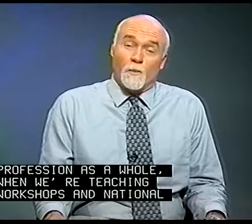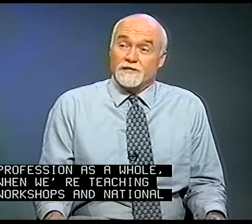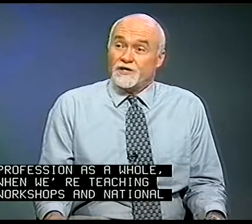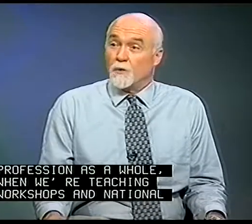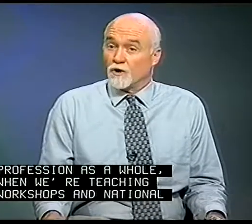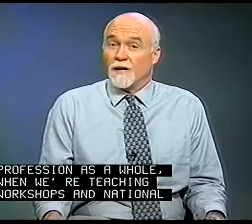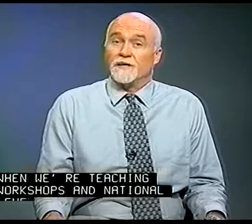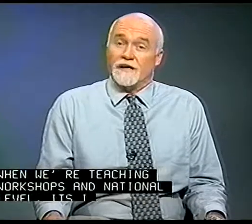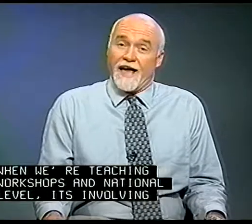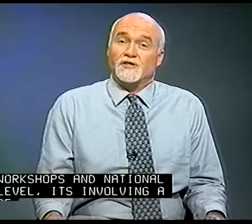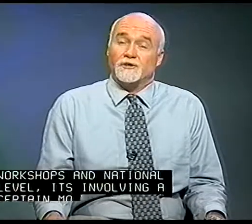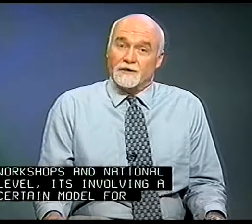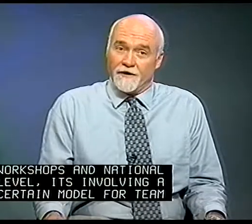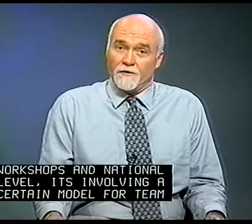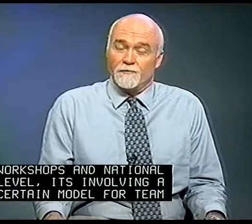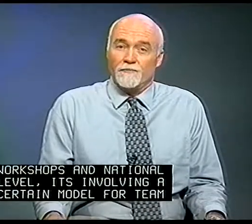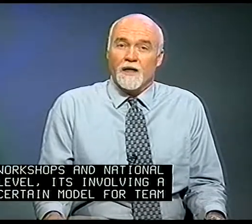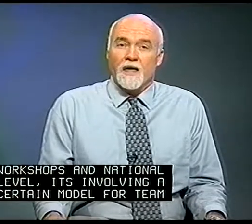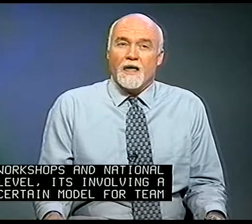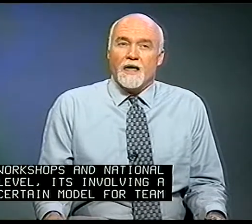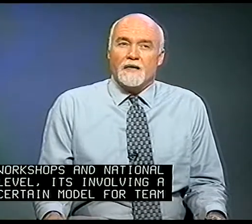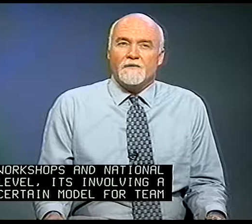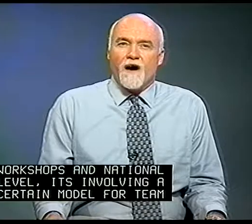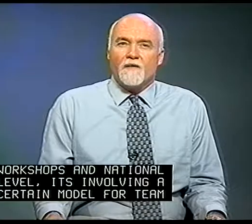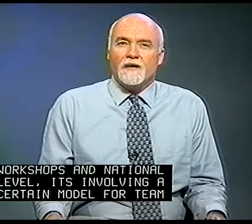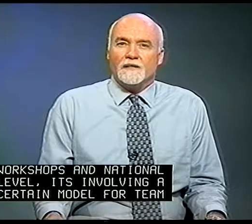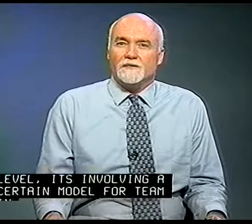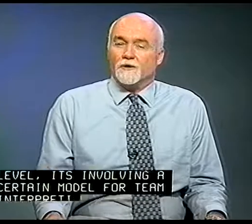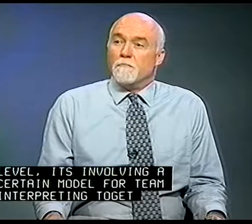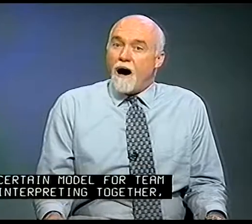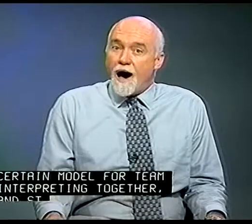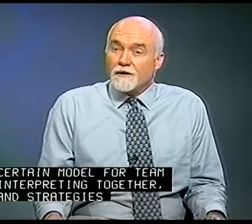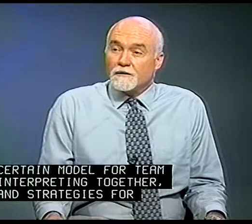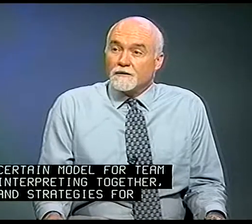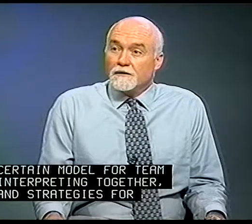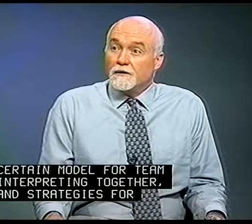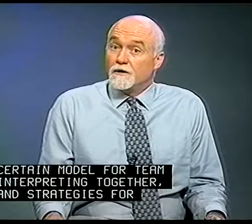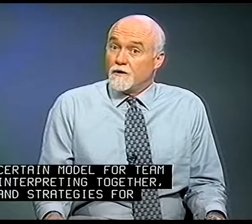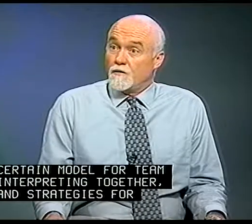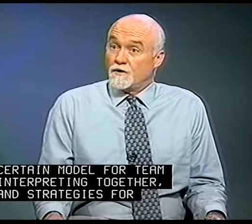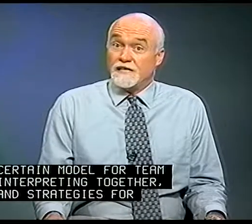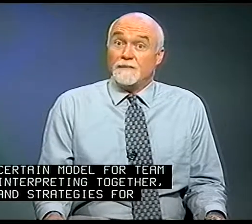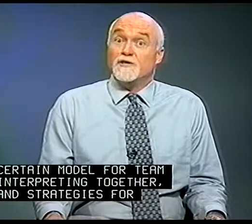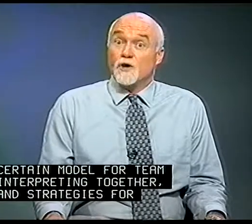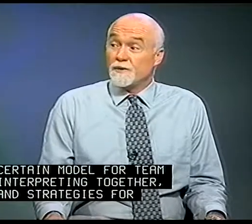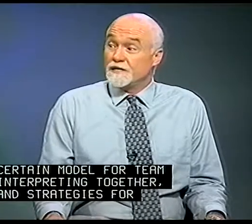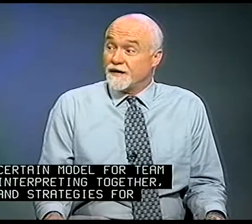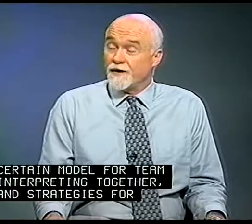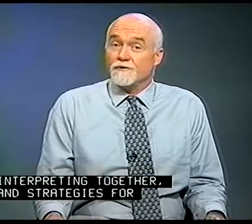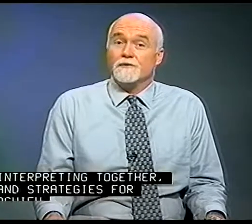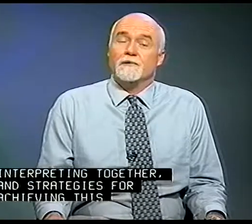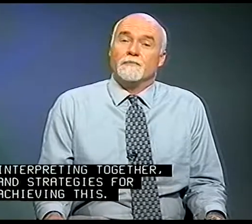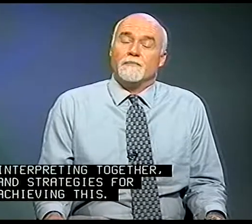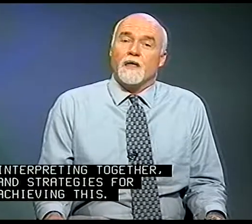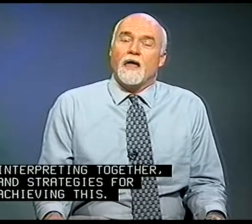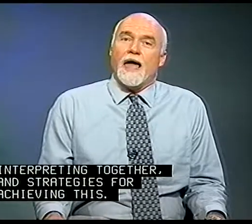we're teaching workshops at a national level? It's involving a certain model for team interpreting together